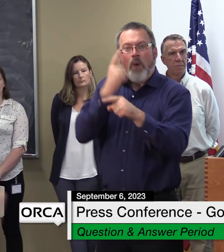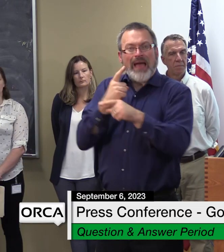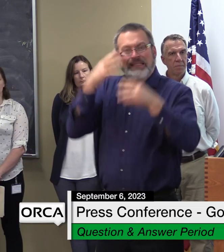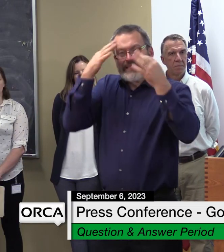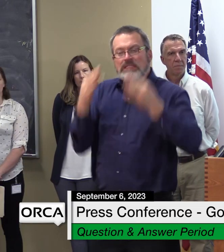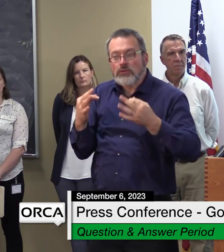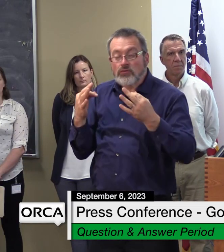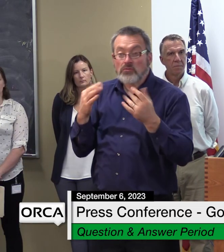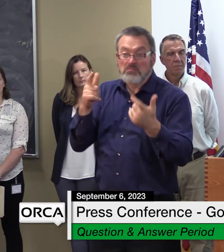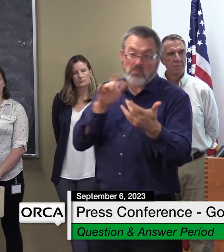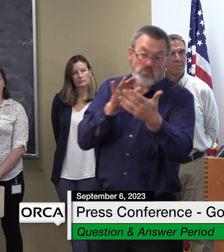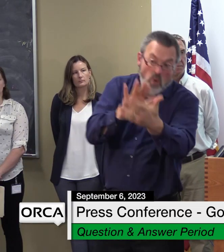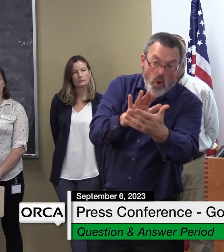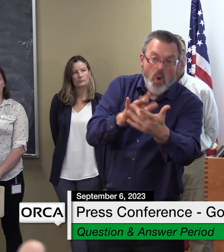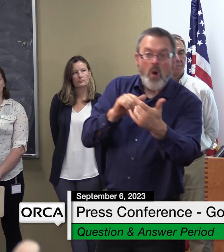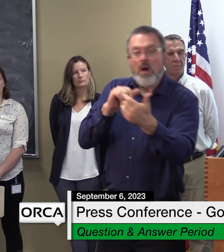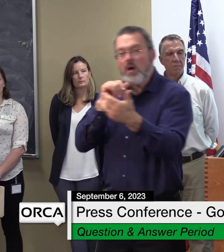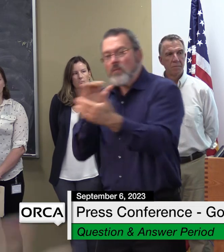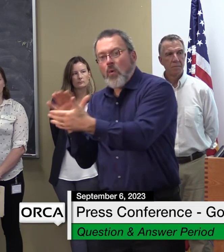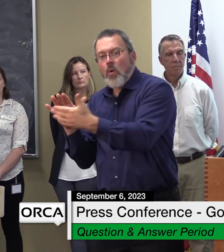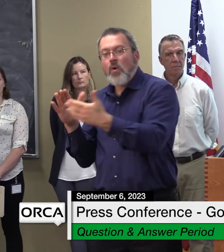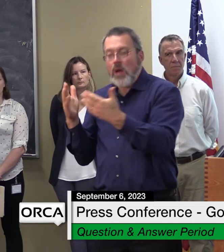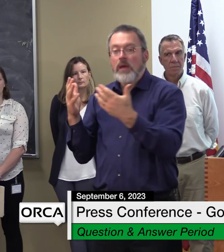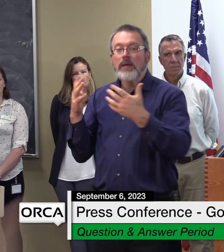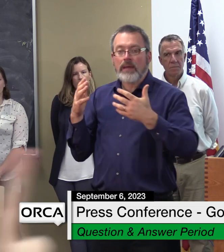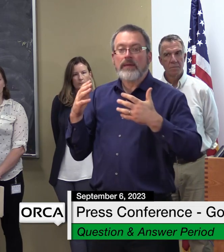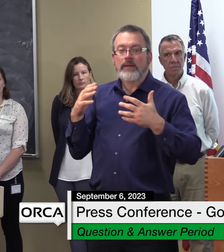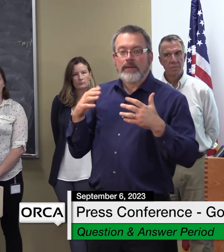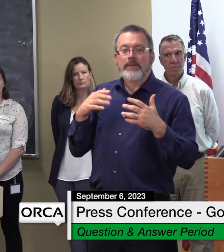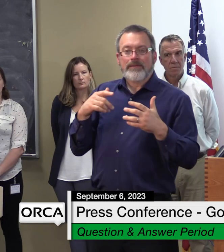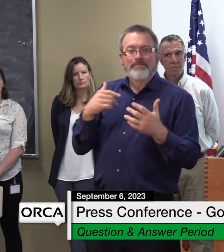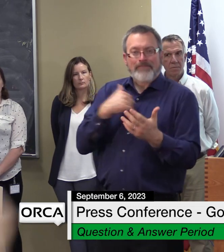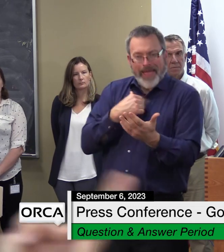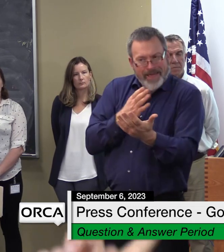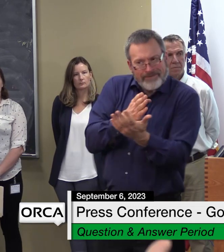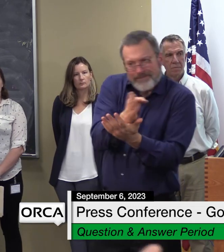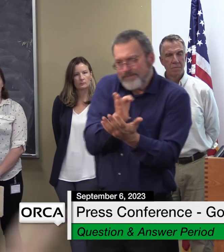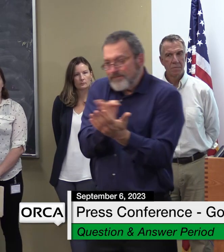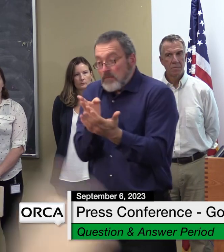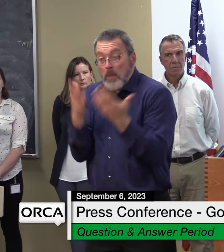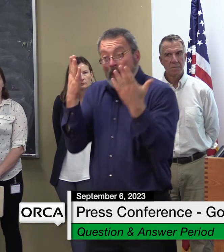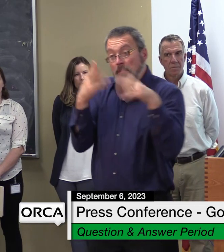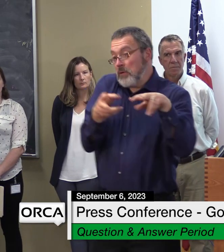transition, maybe diversifying, et cetera. And that's run by the Vermont Housing and Conservation Board.